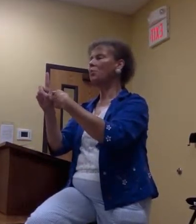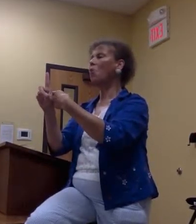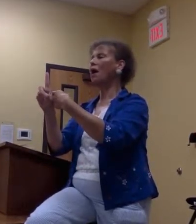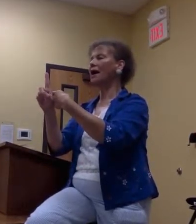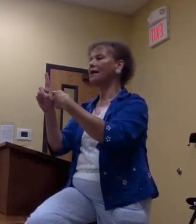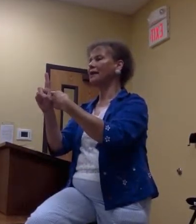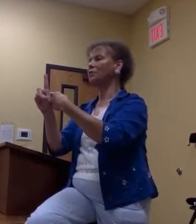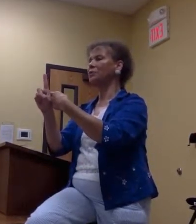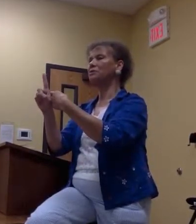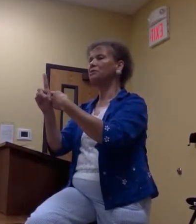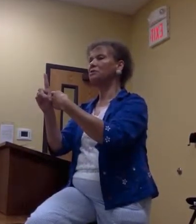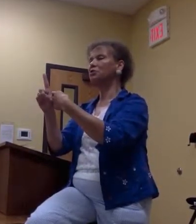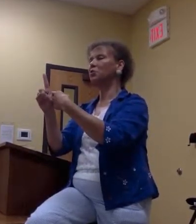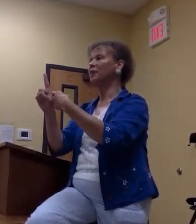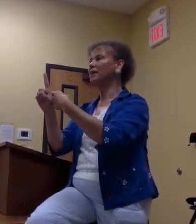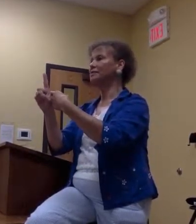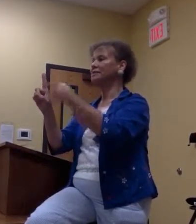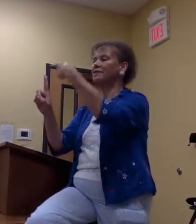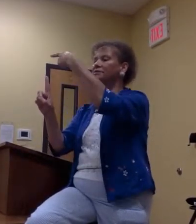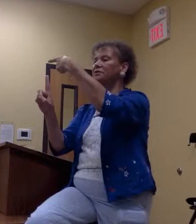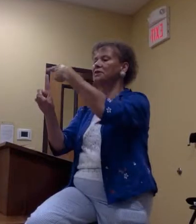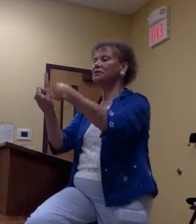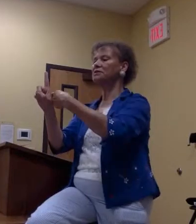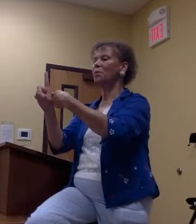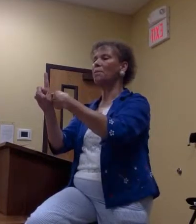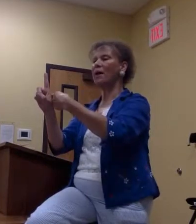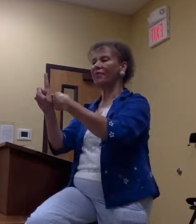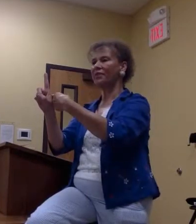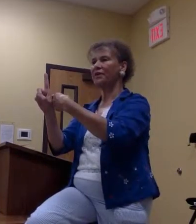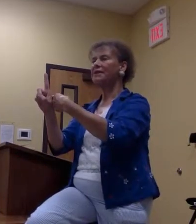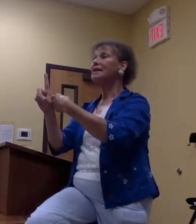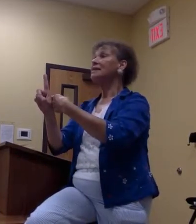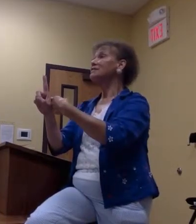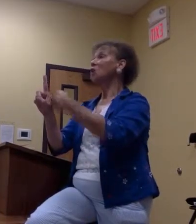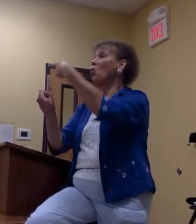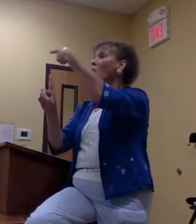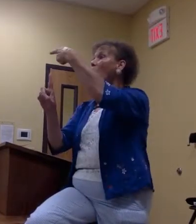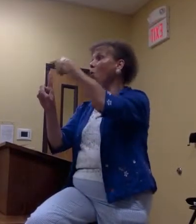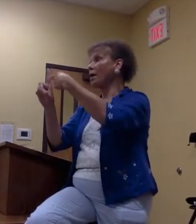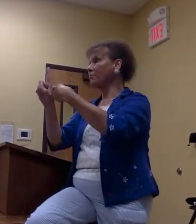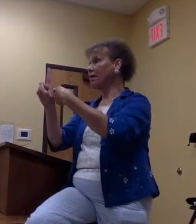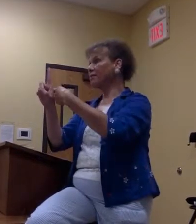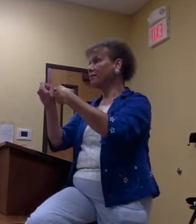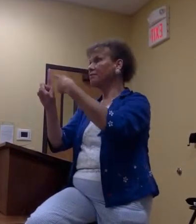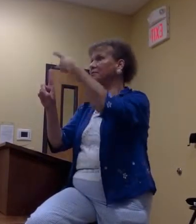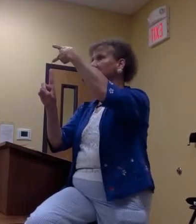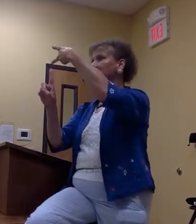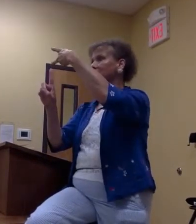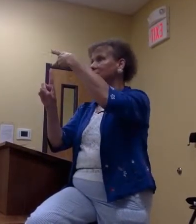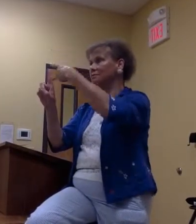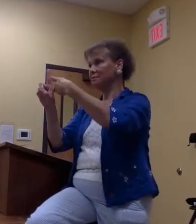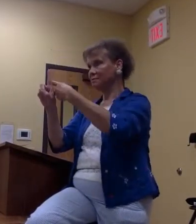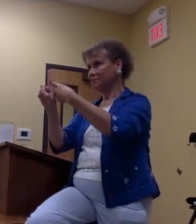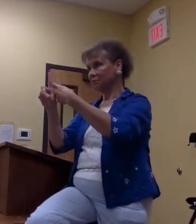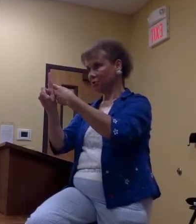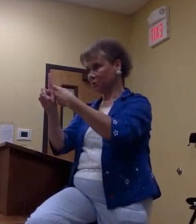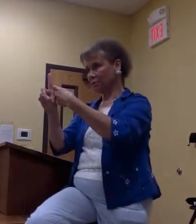week and stuff. All right? So month. So 1 month, 2 months, 3